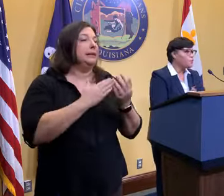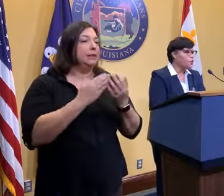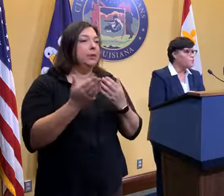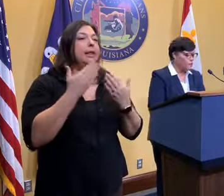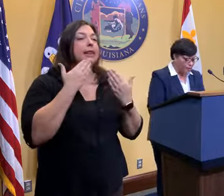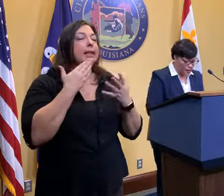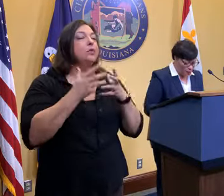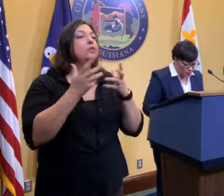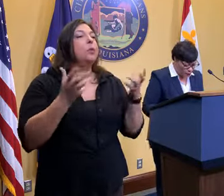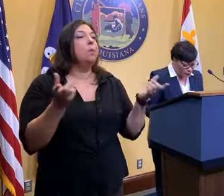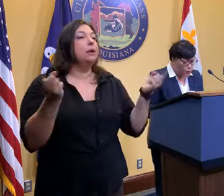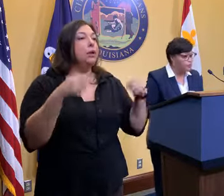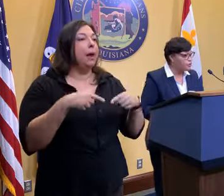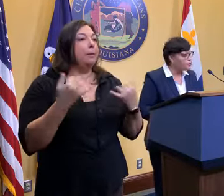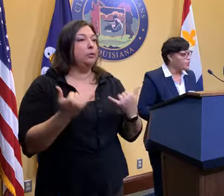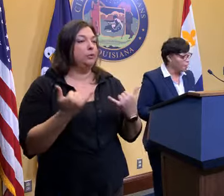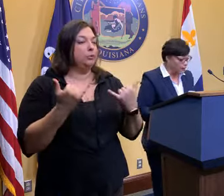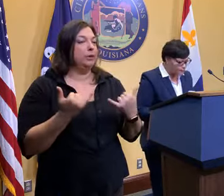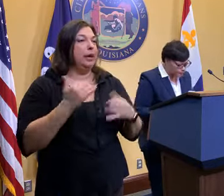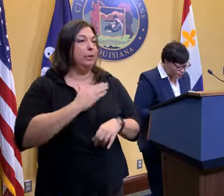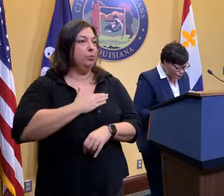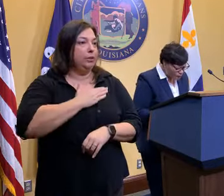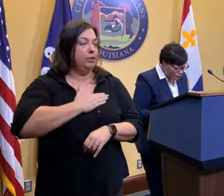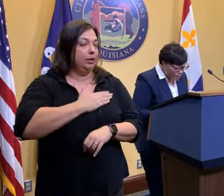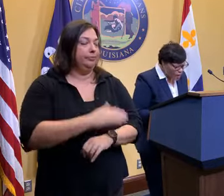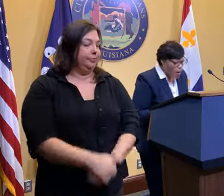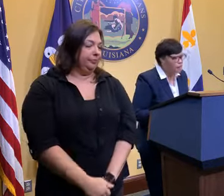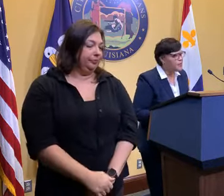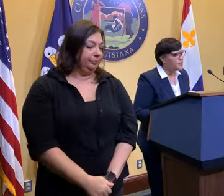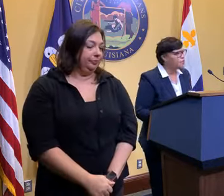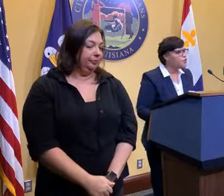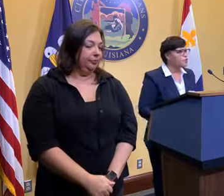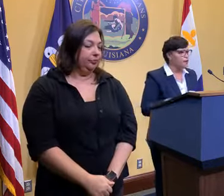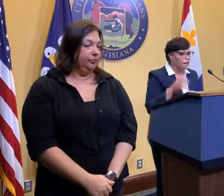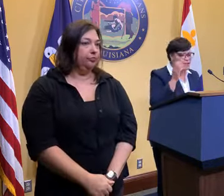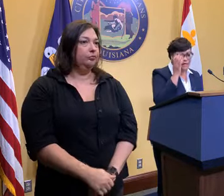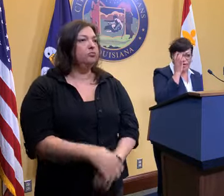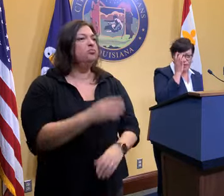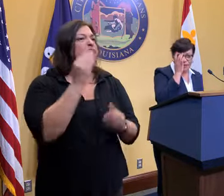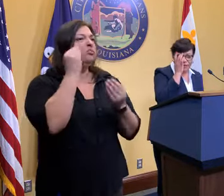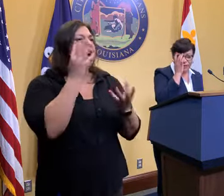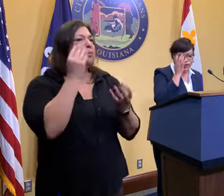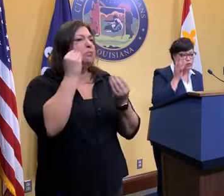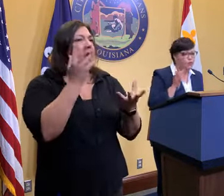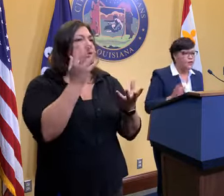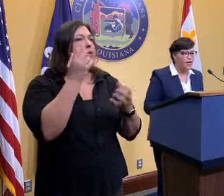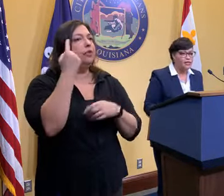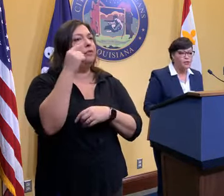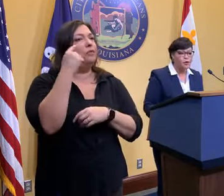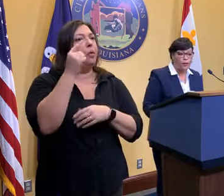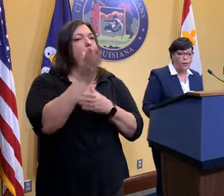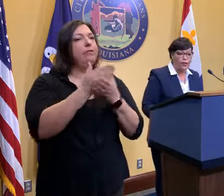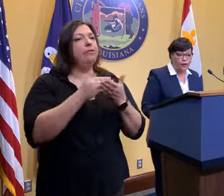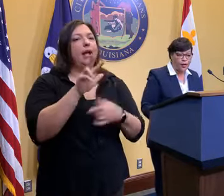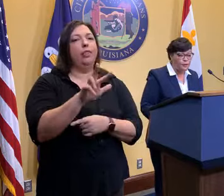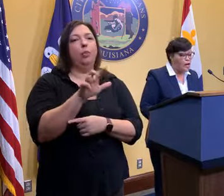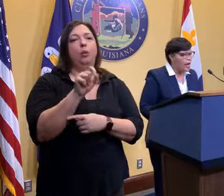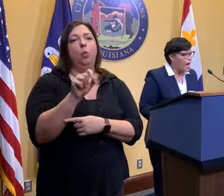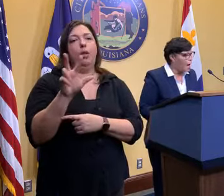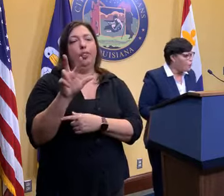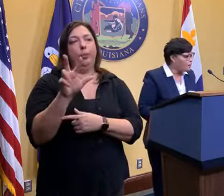much for being here. We do appreciate it. I'll be giving you some updates as it relates to phase